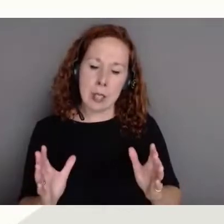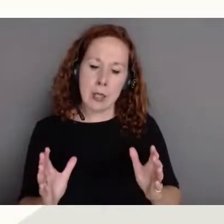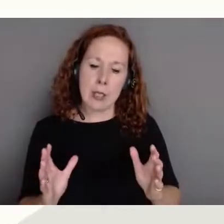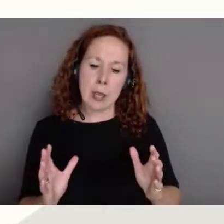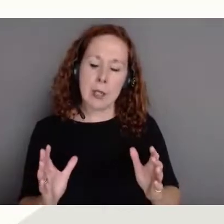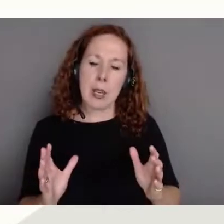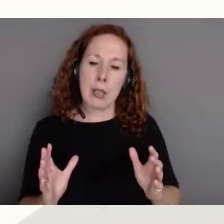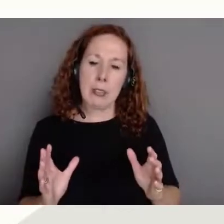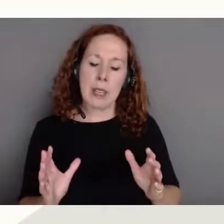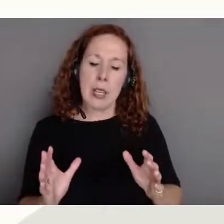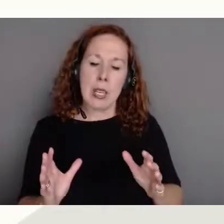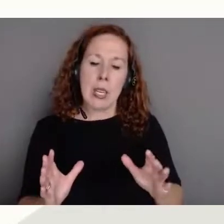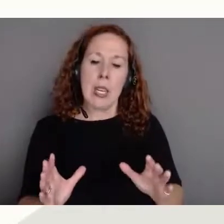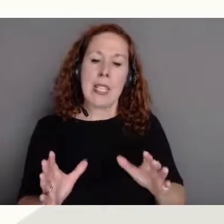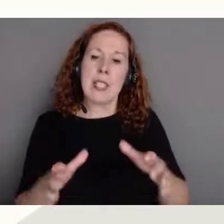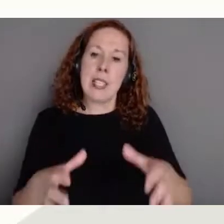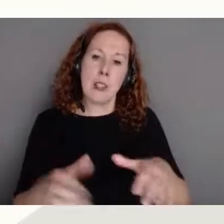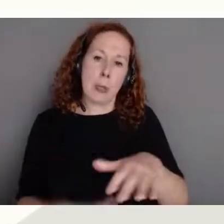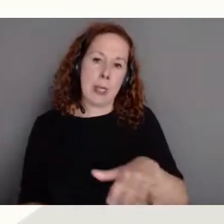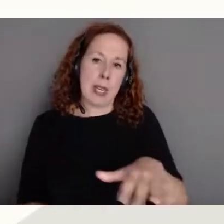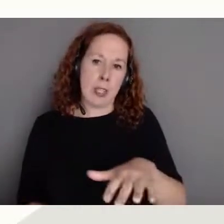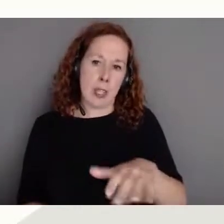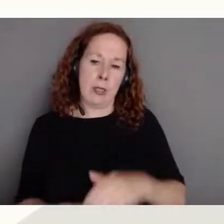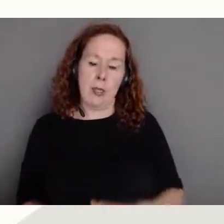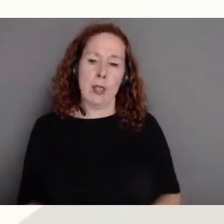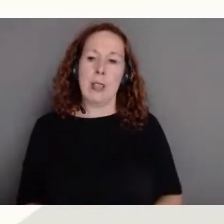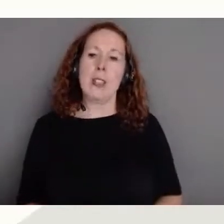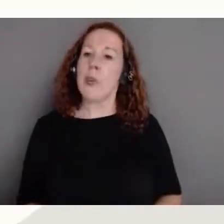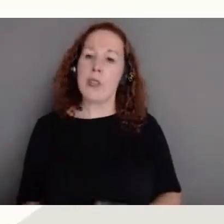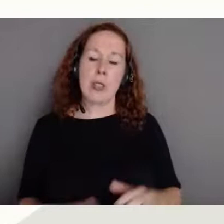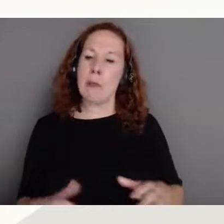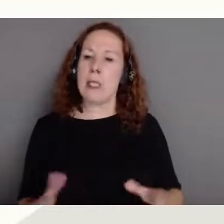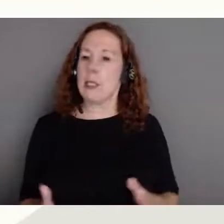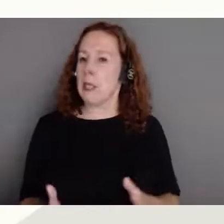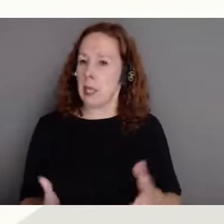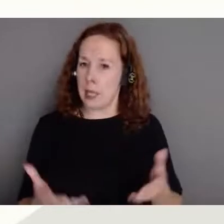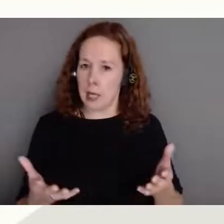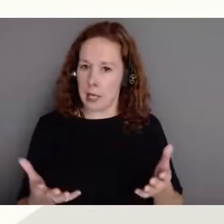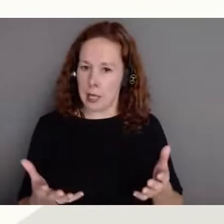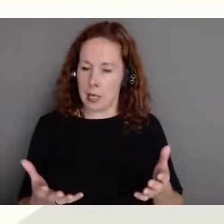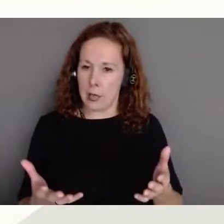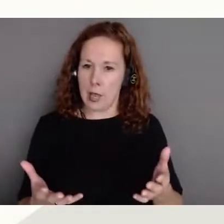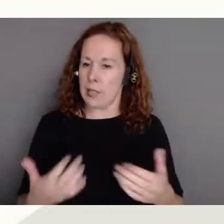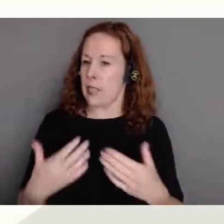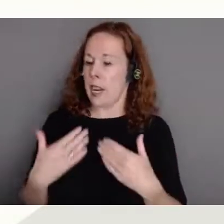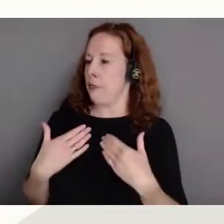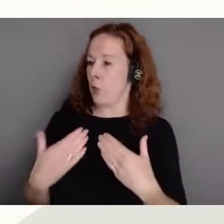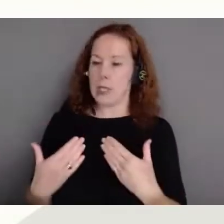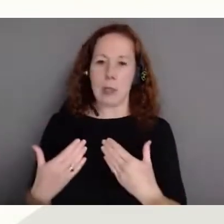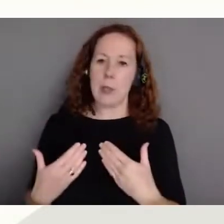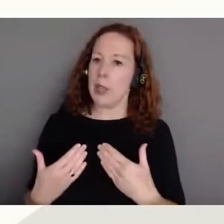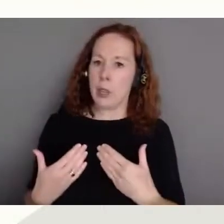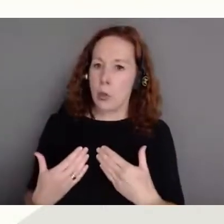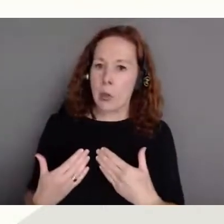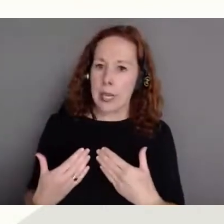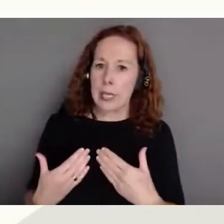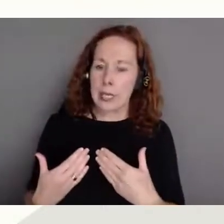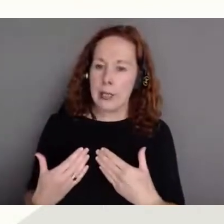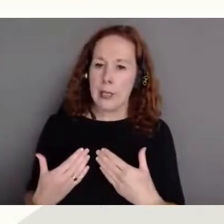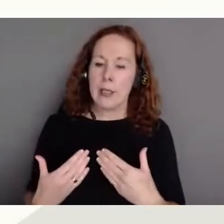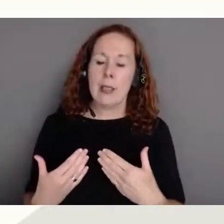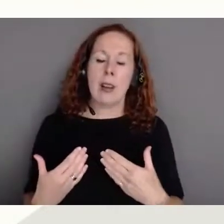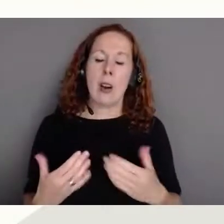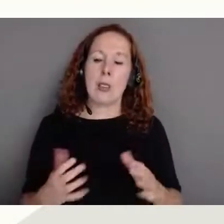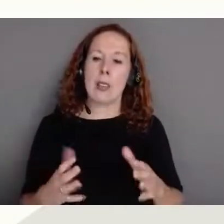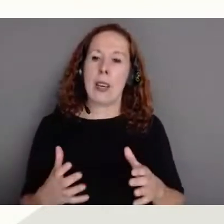loving this Mhm. concept of it's the interpretation. So if there's a Mhm. mistake that say I voice something